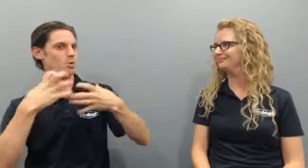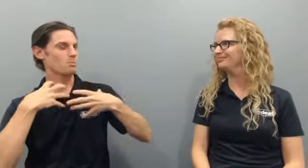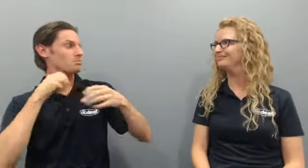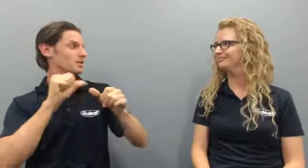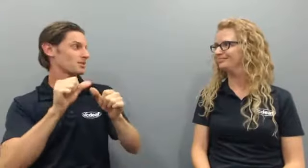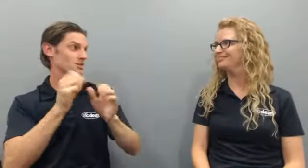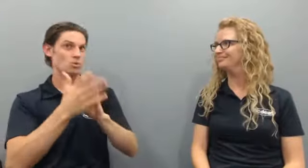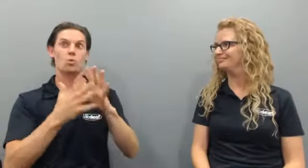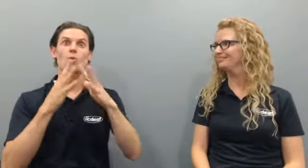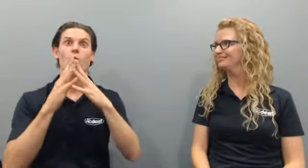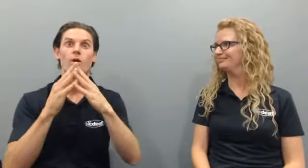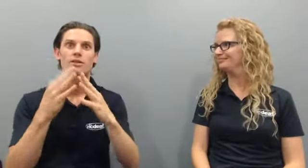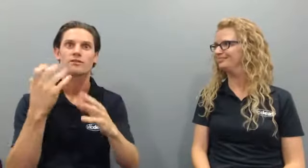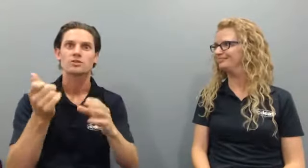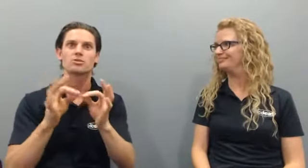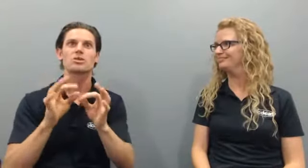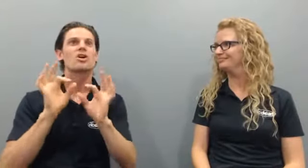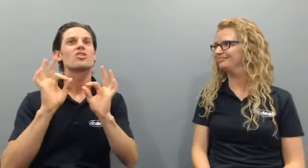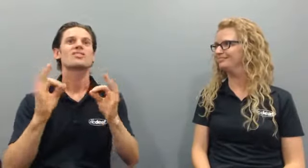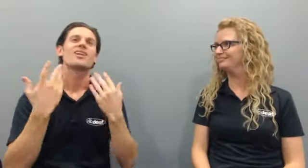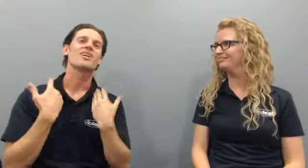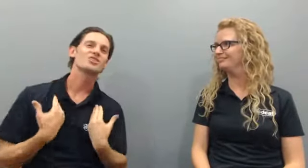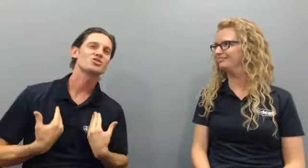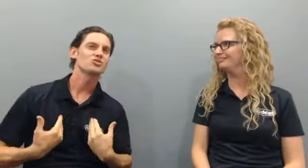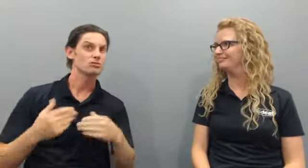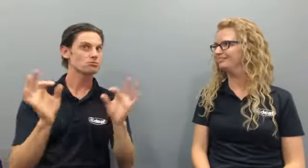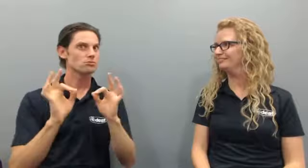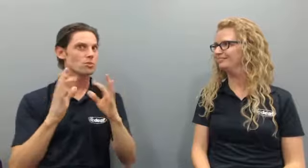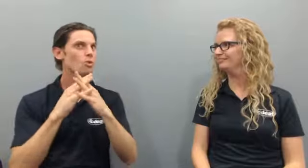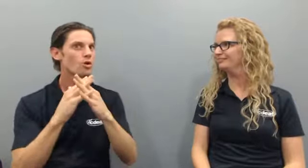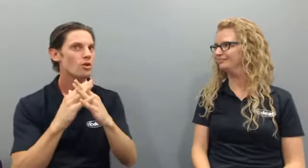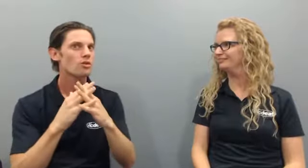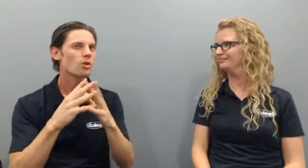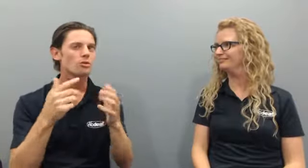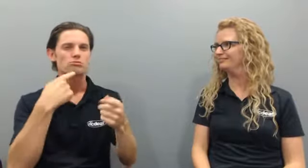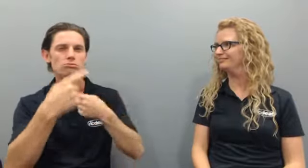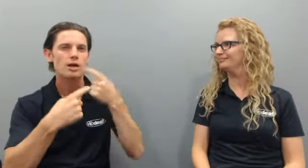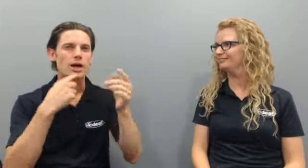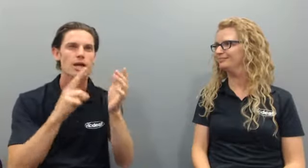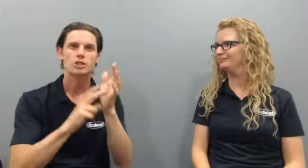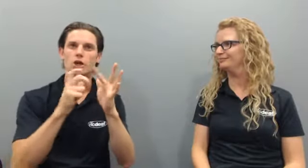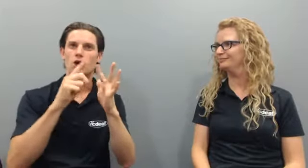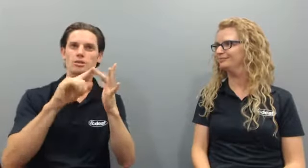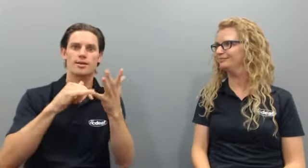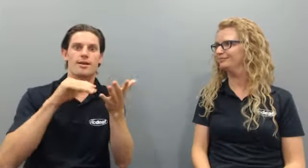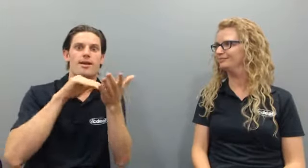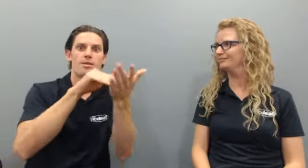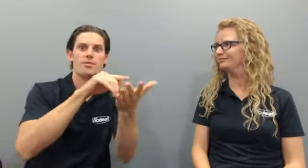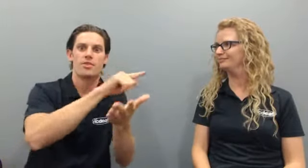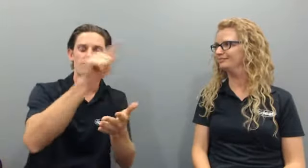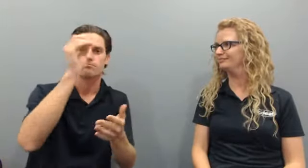really get to know your family members that are there. And it's worthwhile having interpreters there. It's not a luxury. It's actually